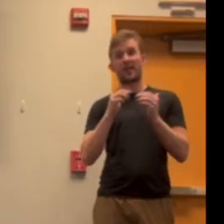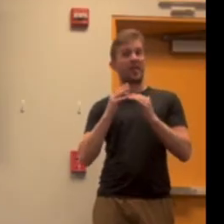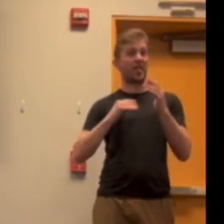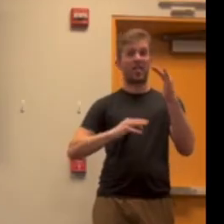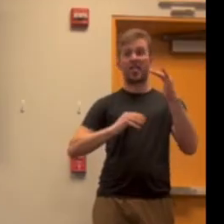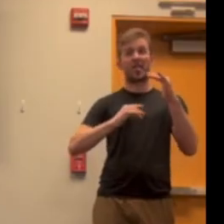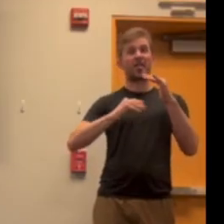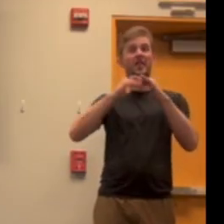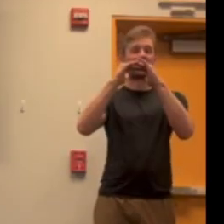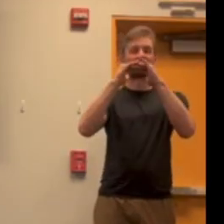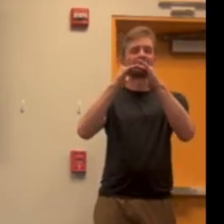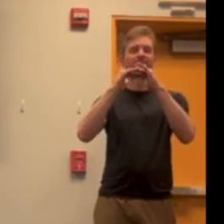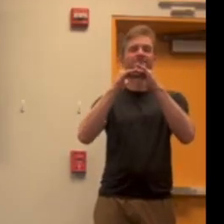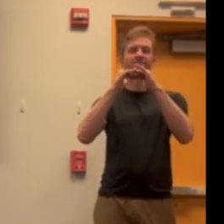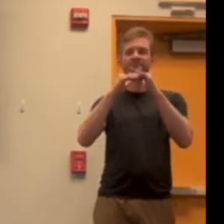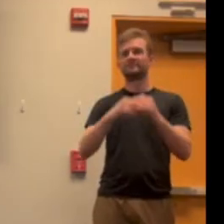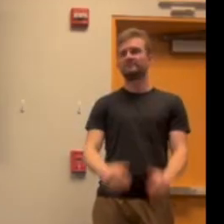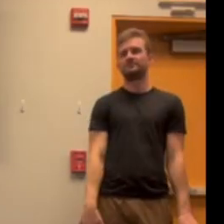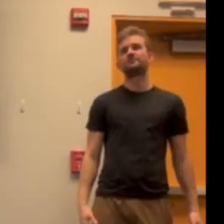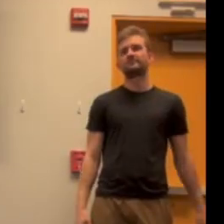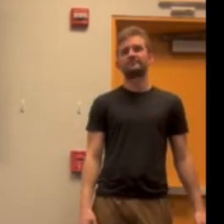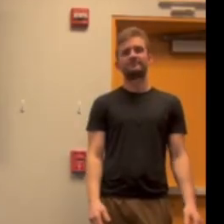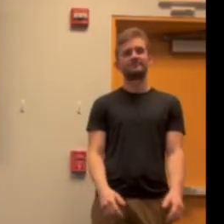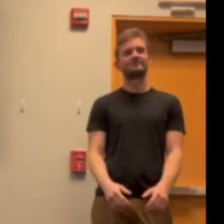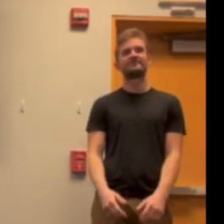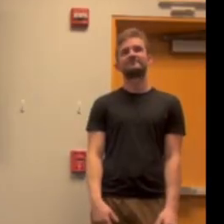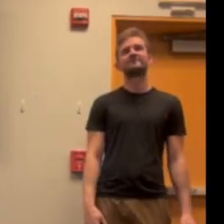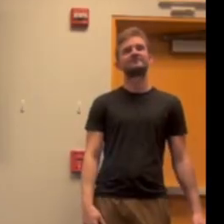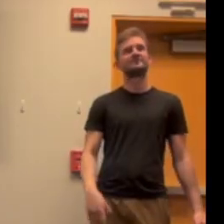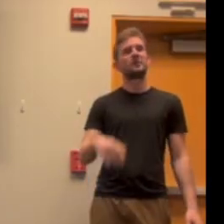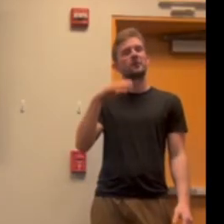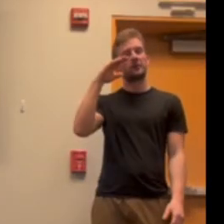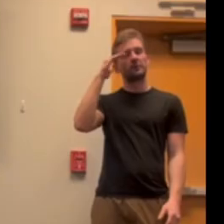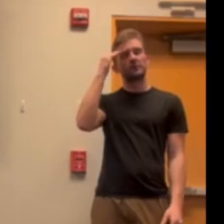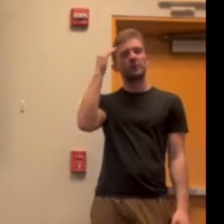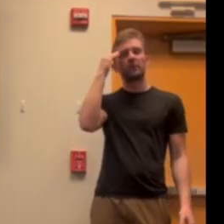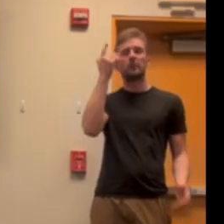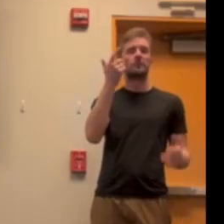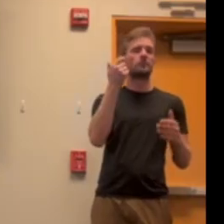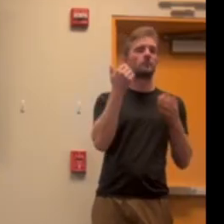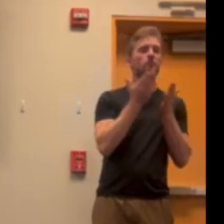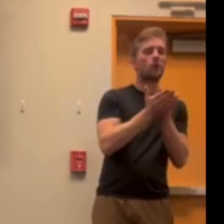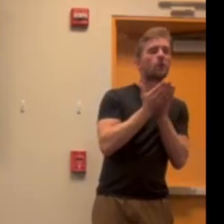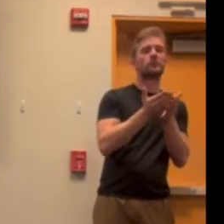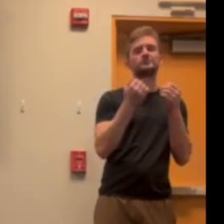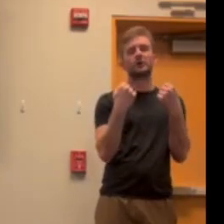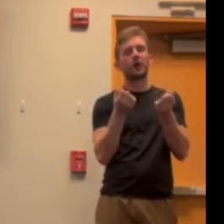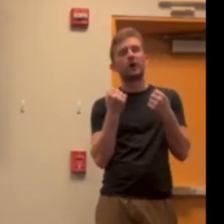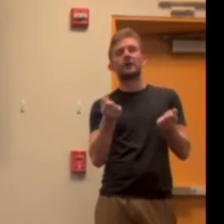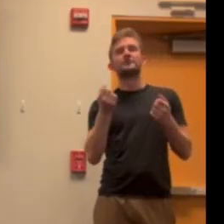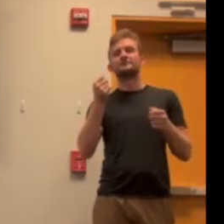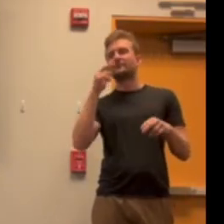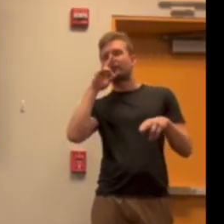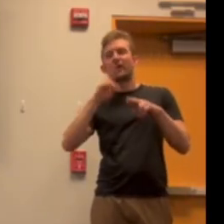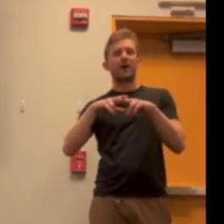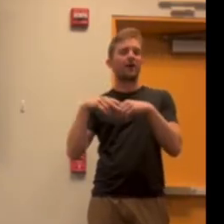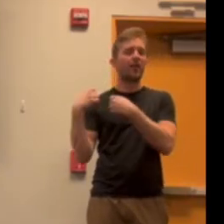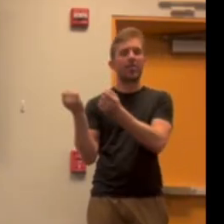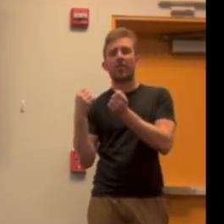and other recreational vehicles, things like that, that's great too, but if you can afford it or anything, just try not to splurge